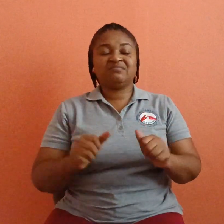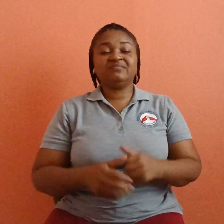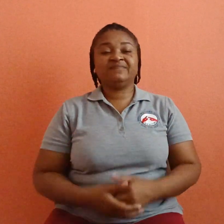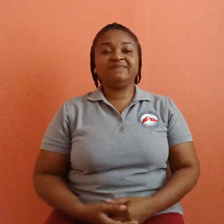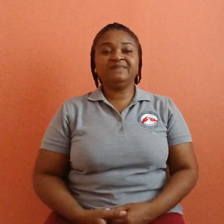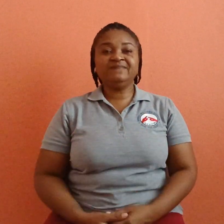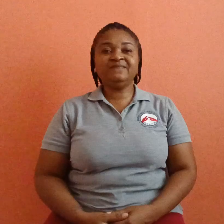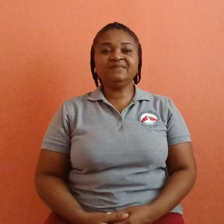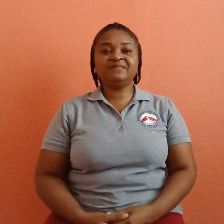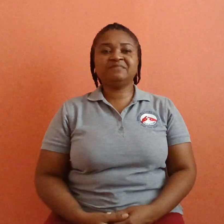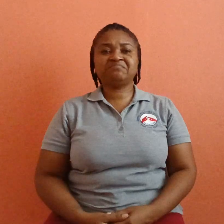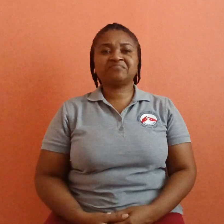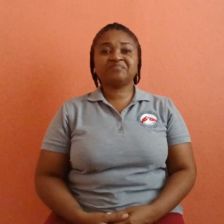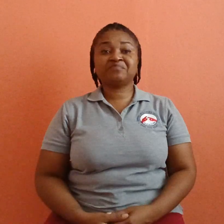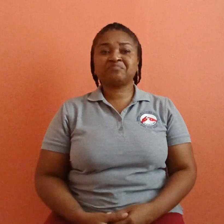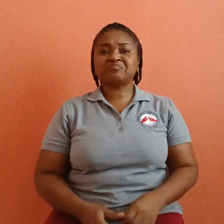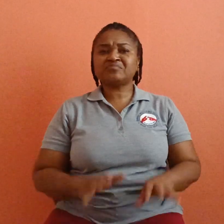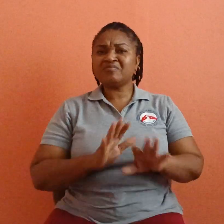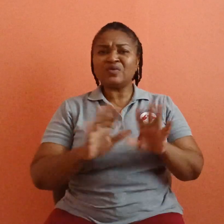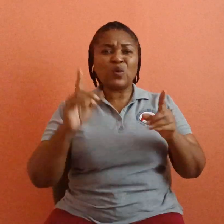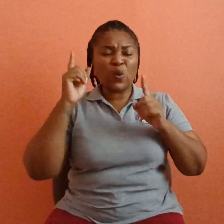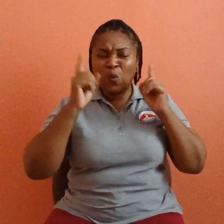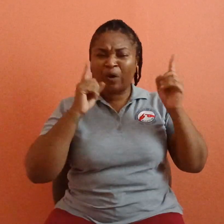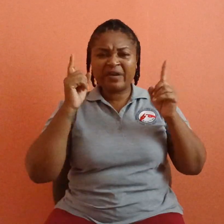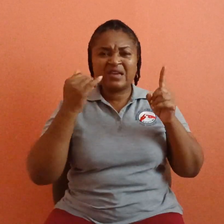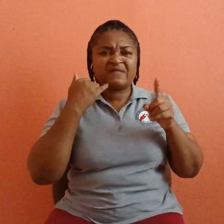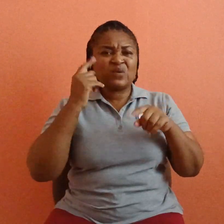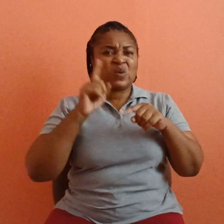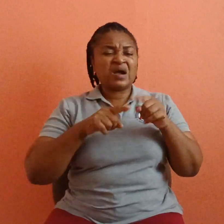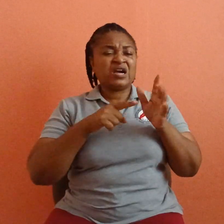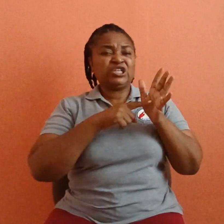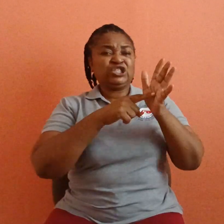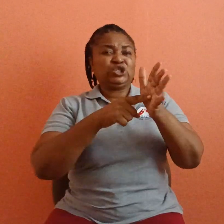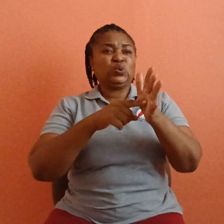But don't worry, if you can't show them in social media, just leave it off.